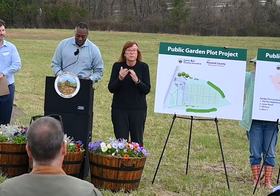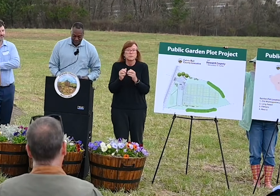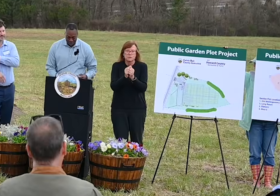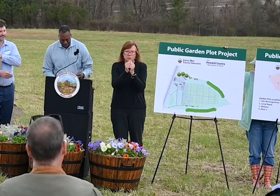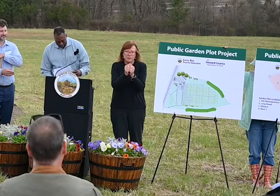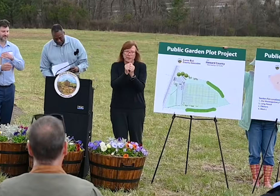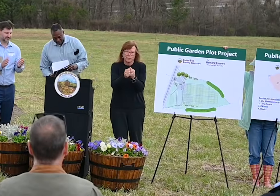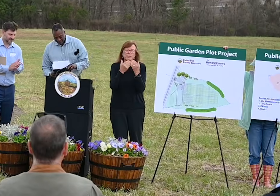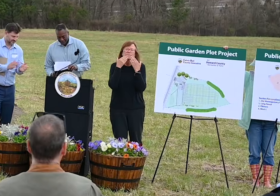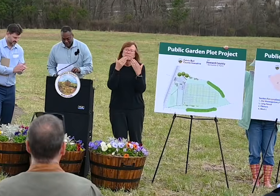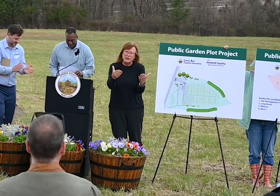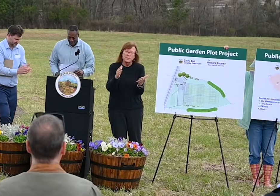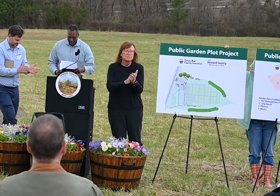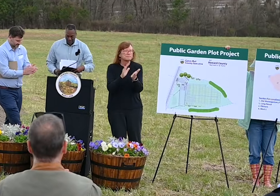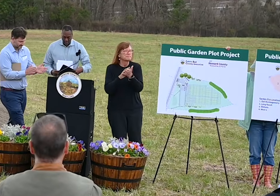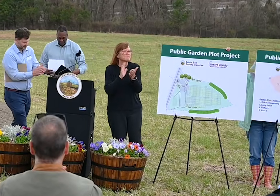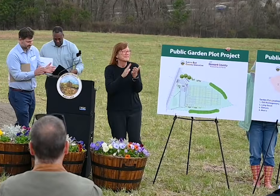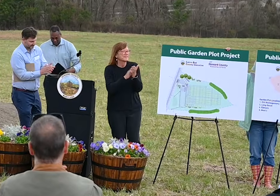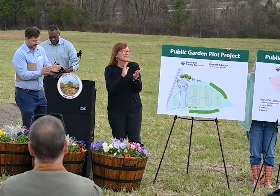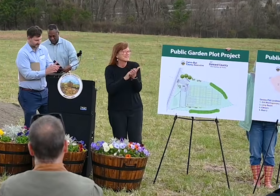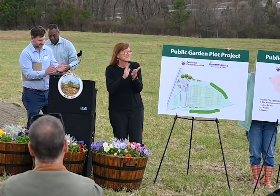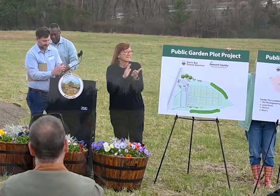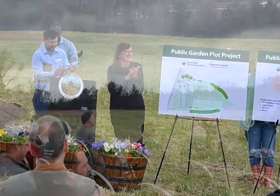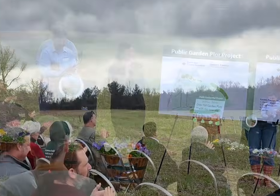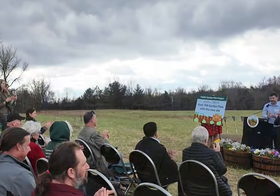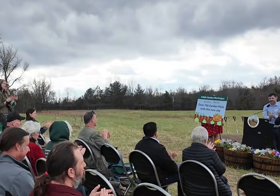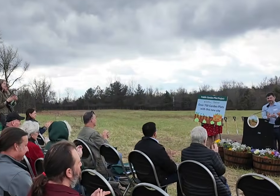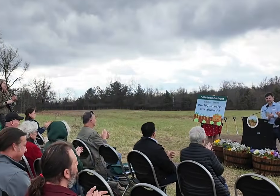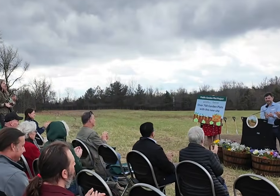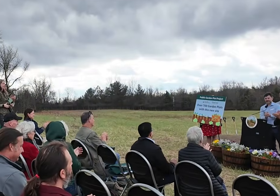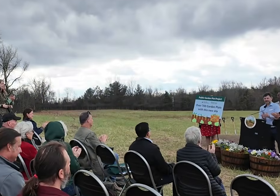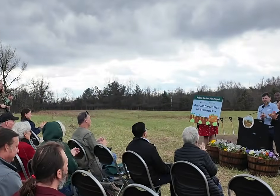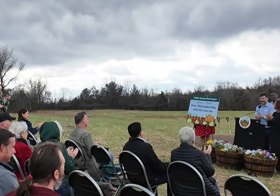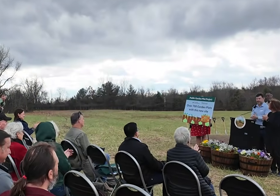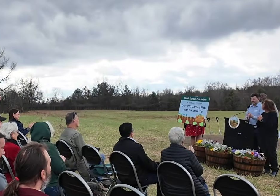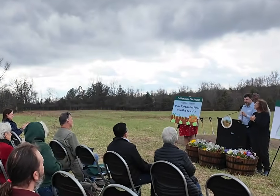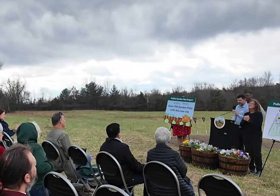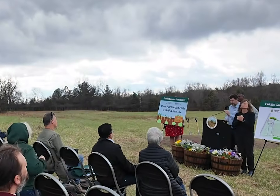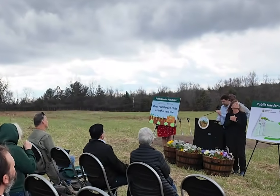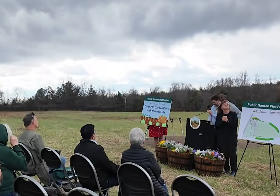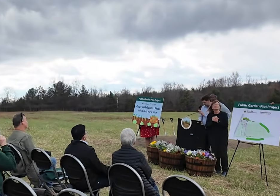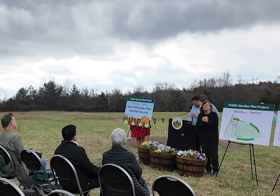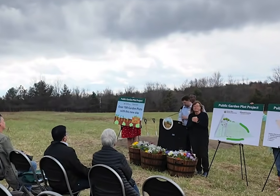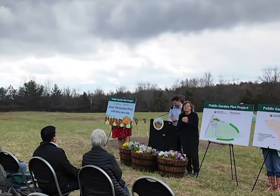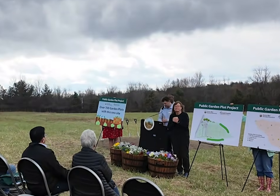Thank you.